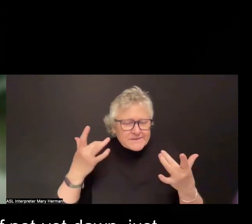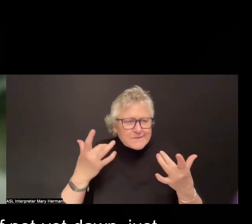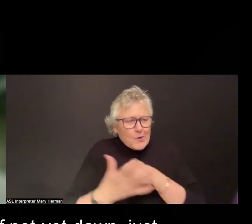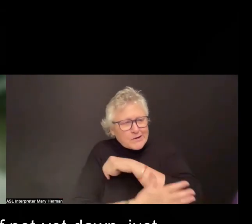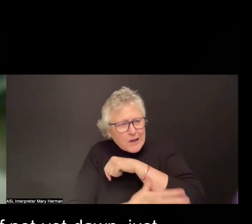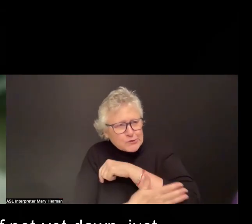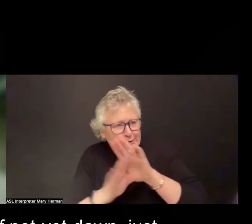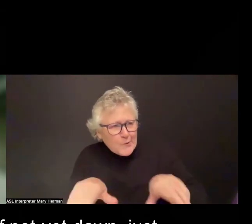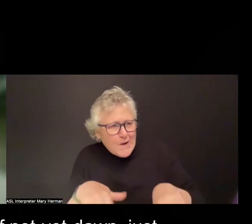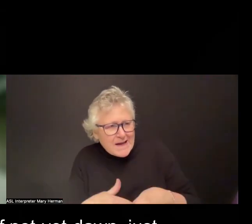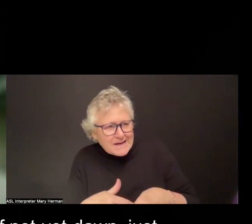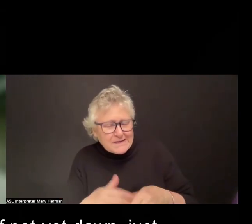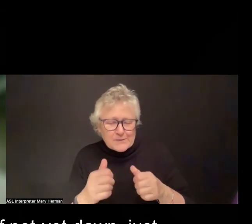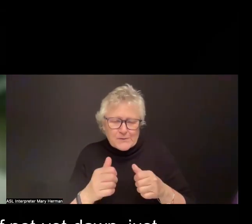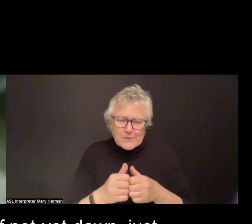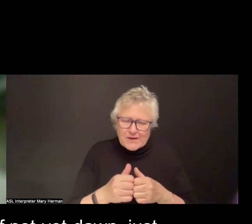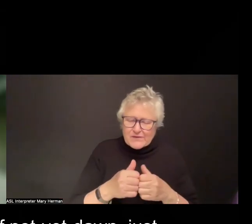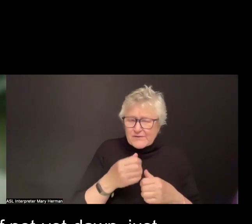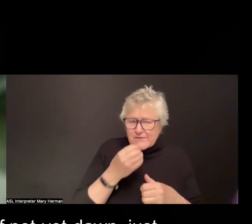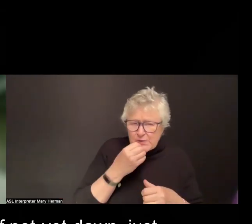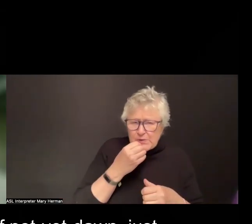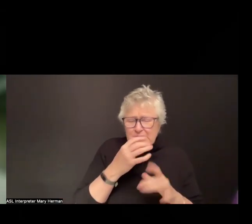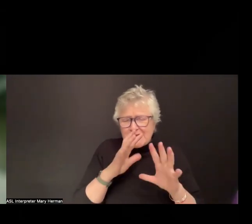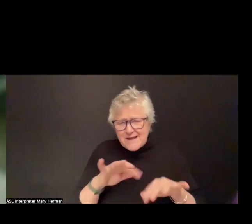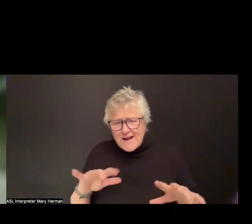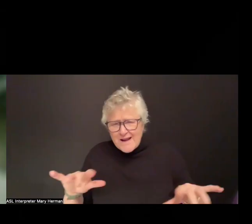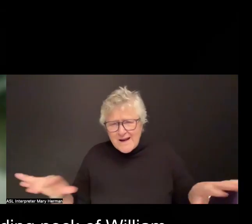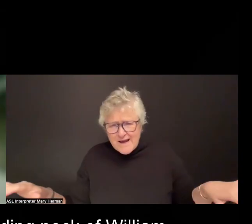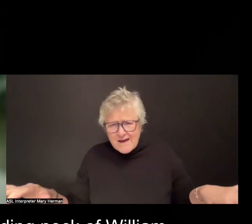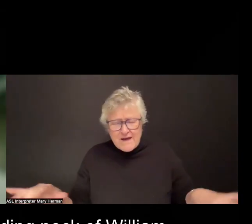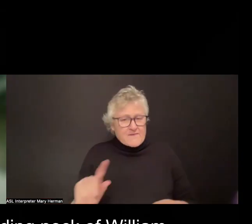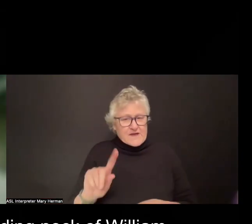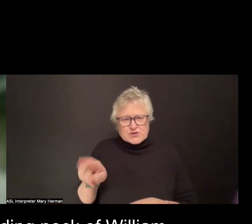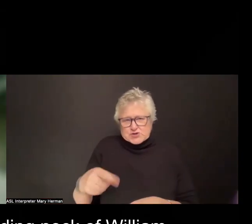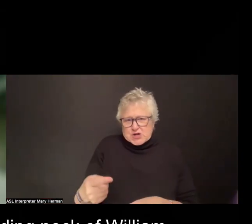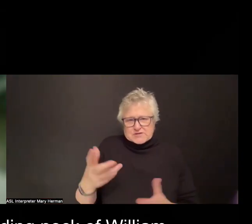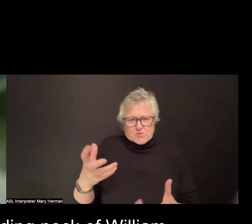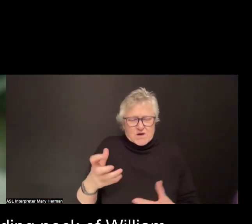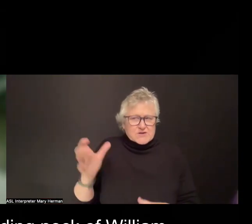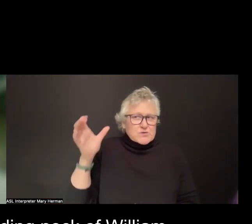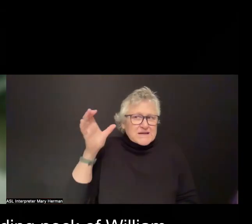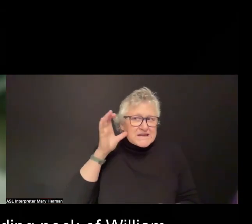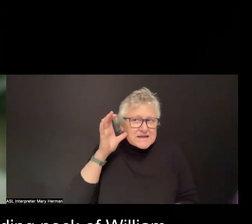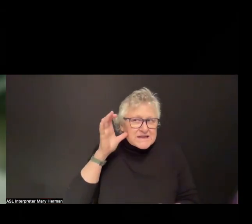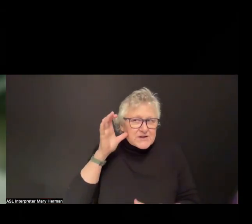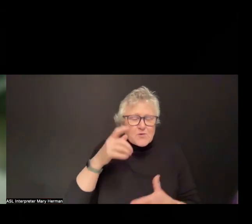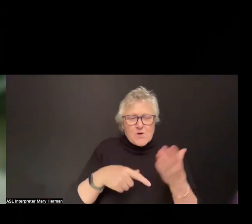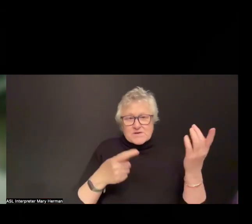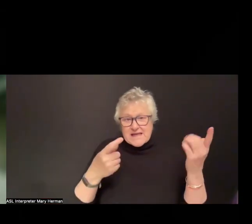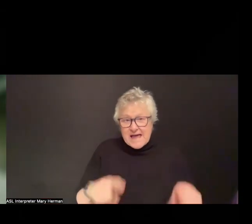gray of not yet dawn, just so they could hear the subjugation of the pirates and watch the bending neck of William